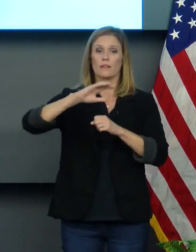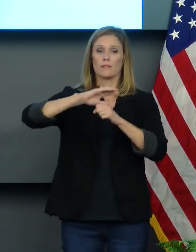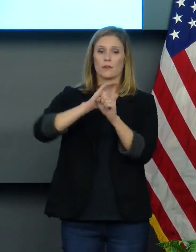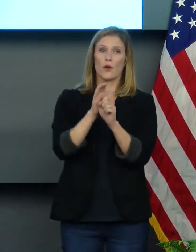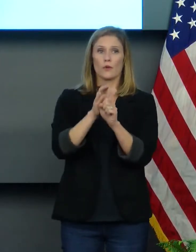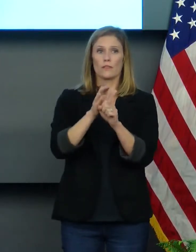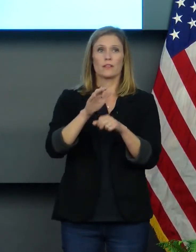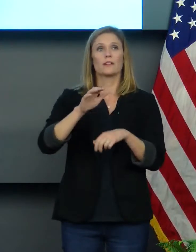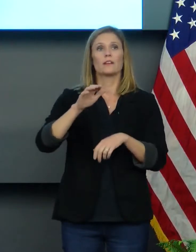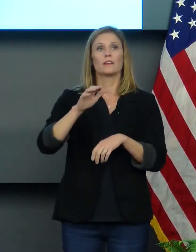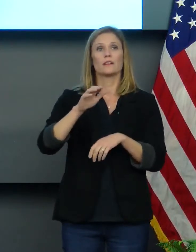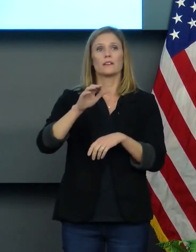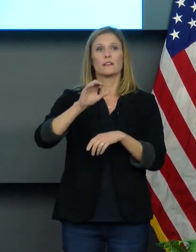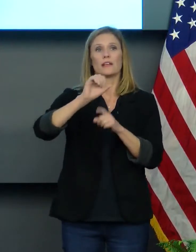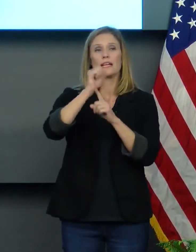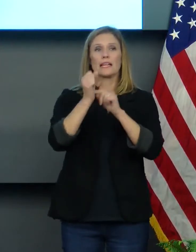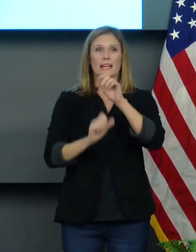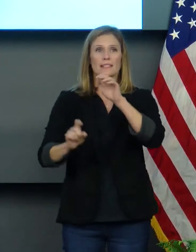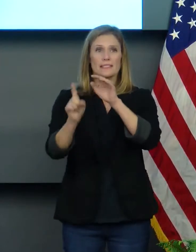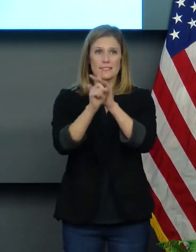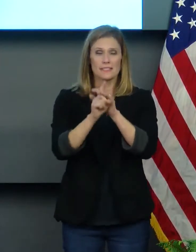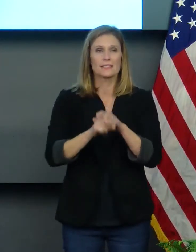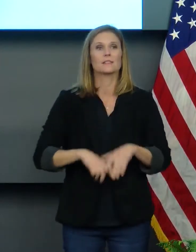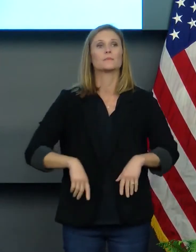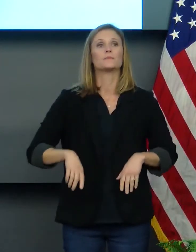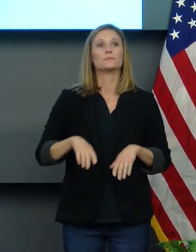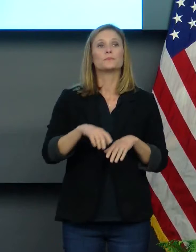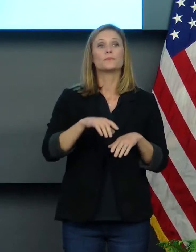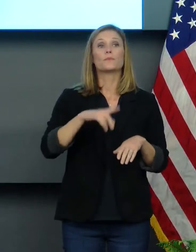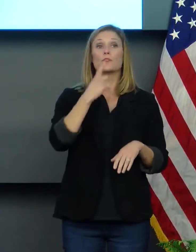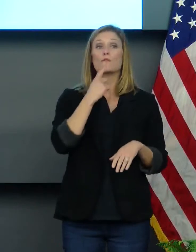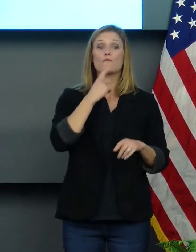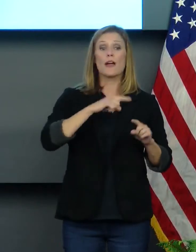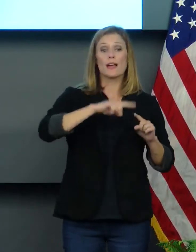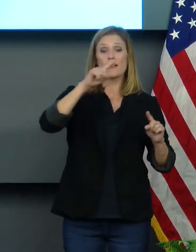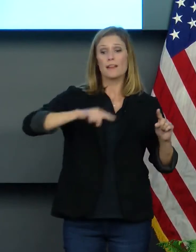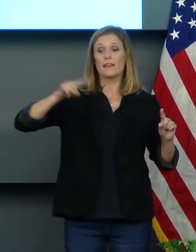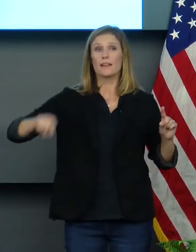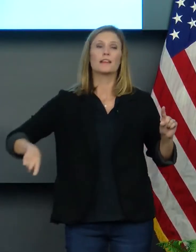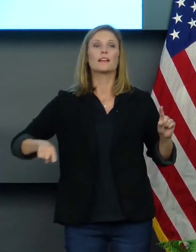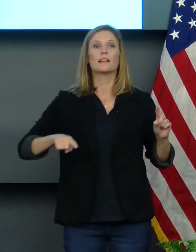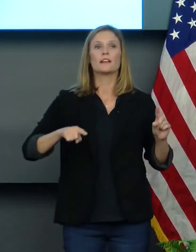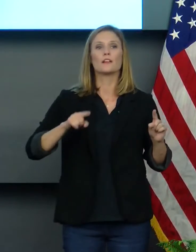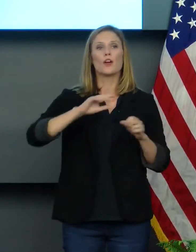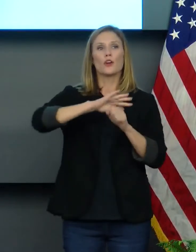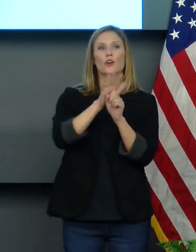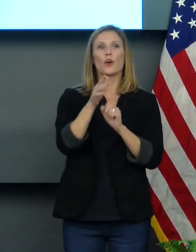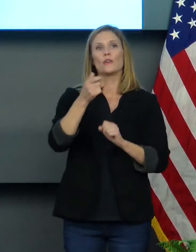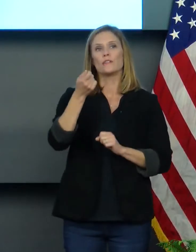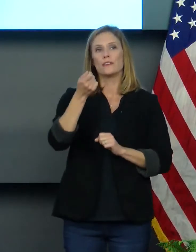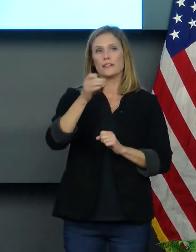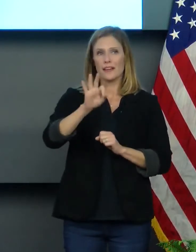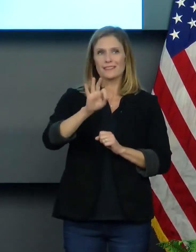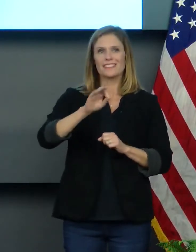home residents. The red line represents the number of new COVID-19 deaths amongst nursing home residents, and the gray line